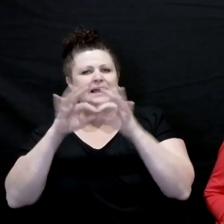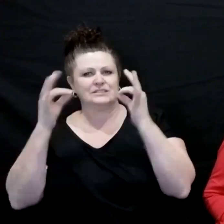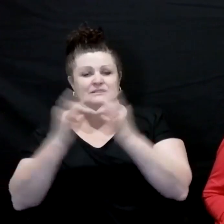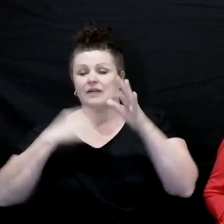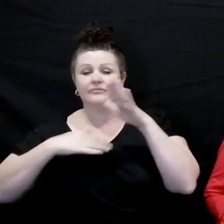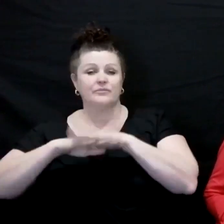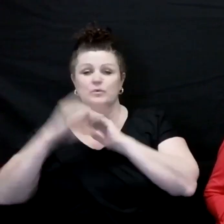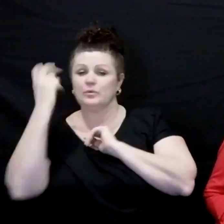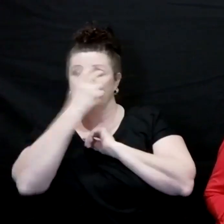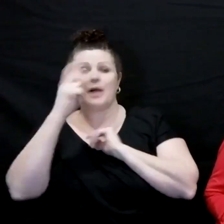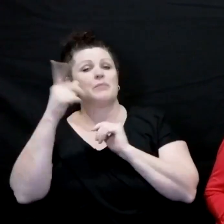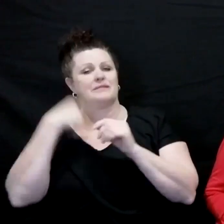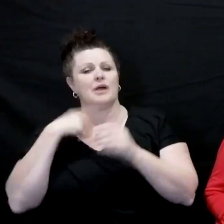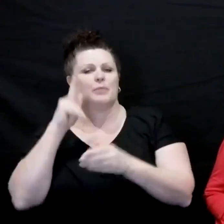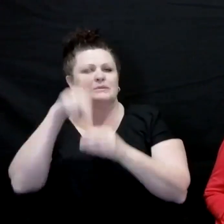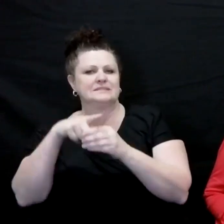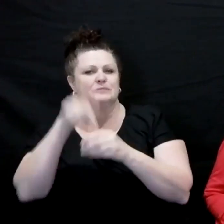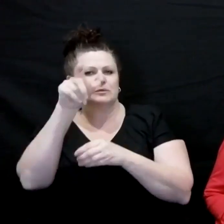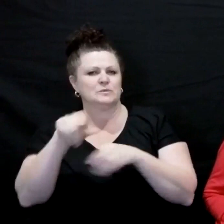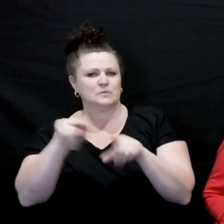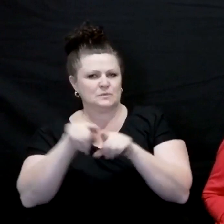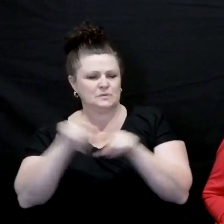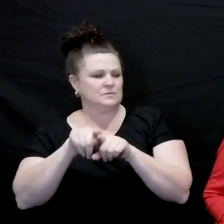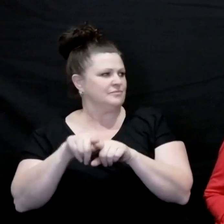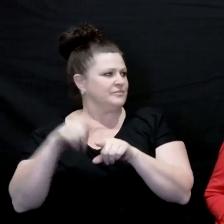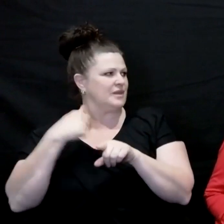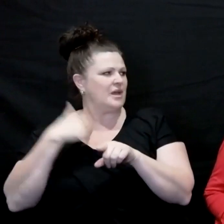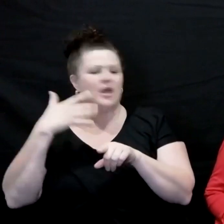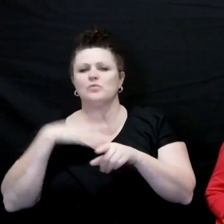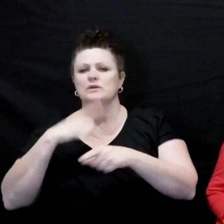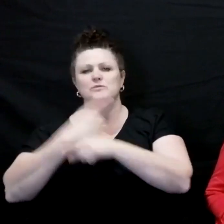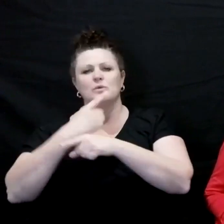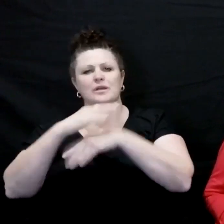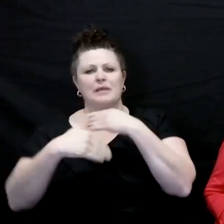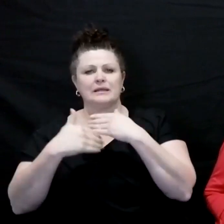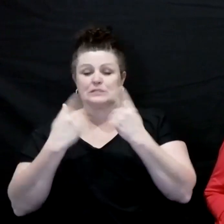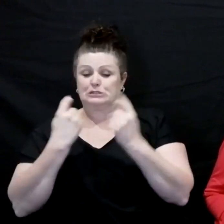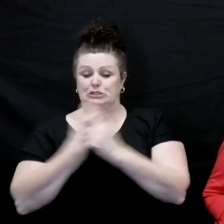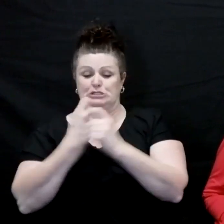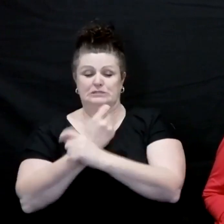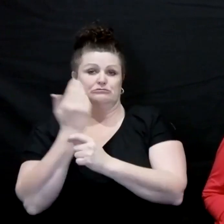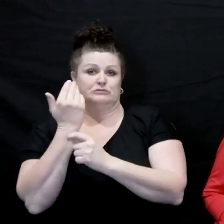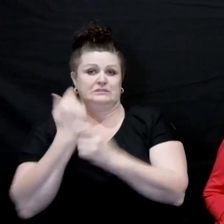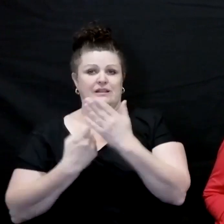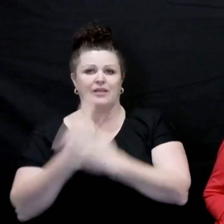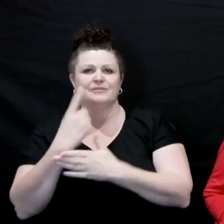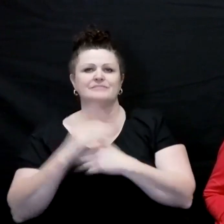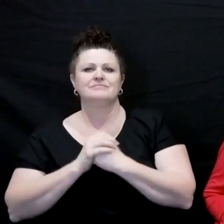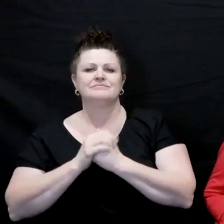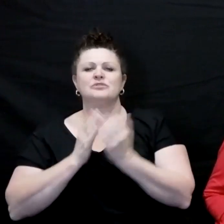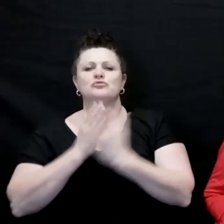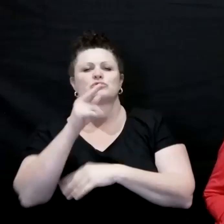I'm also a participant in the scheme. And I just want to talk about some changes that have actually happened in the